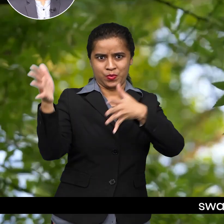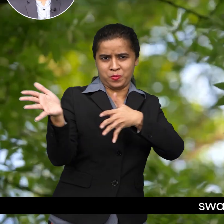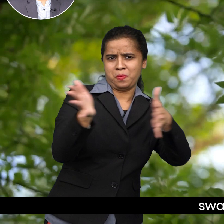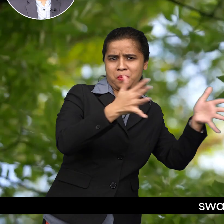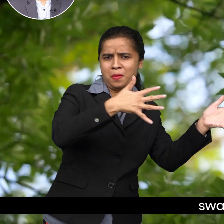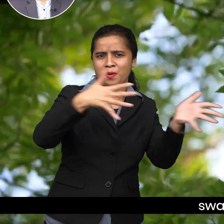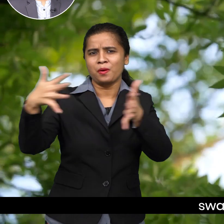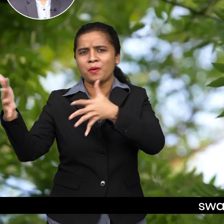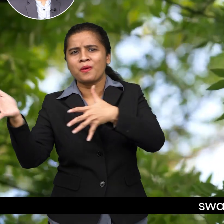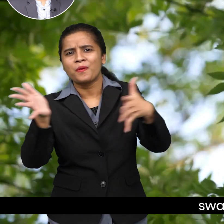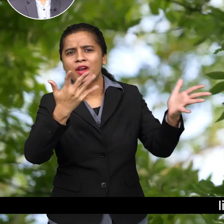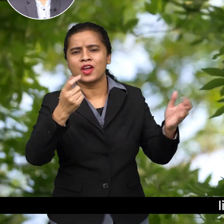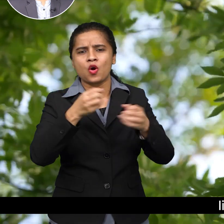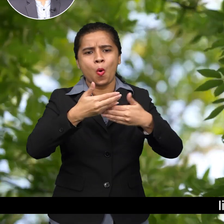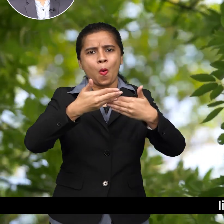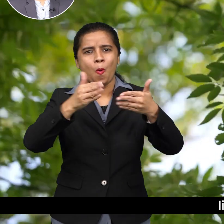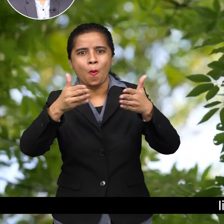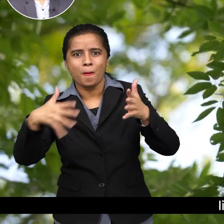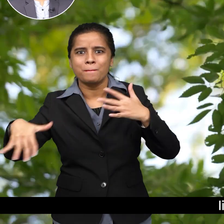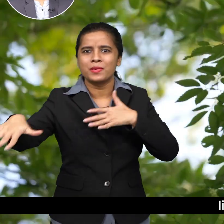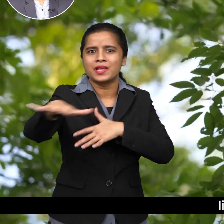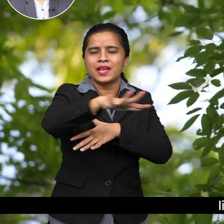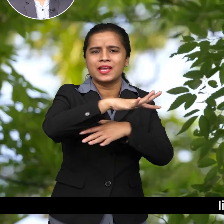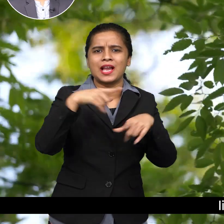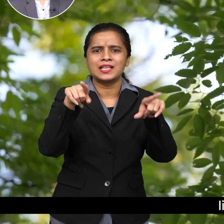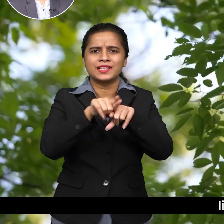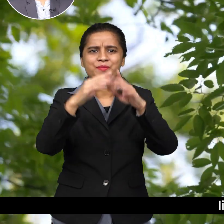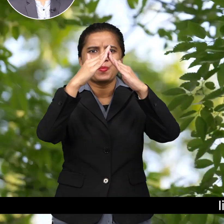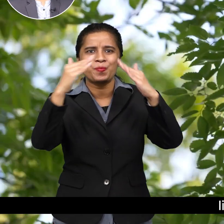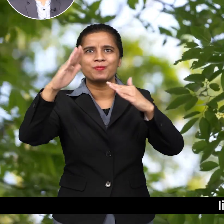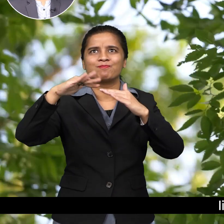in open areas like a terrace.